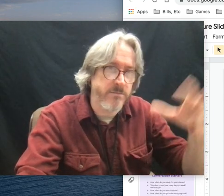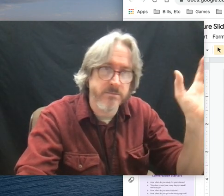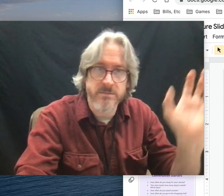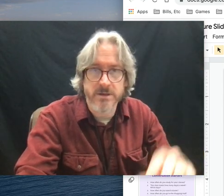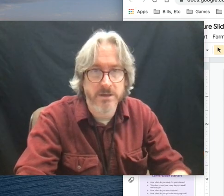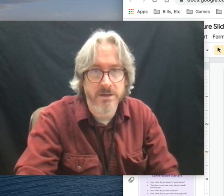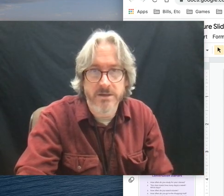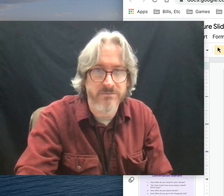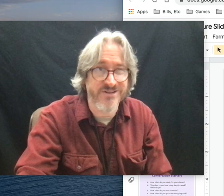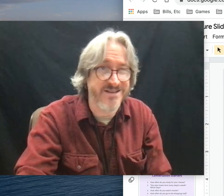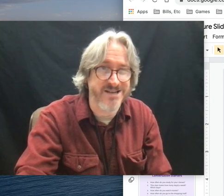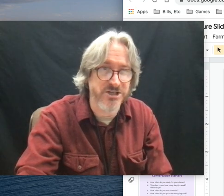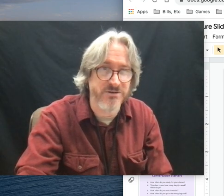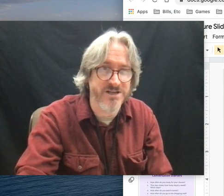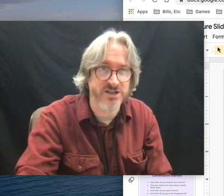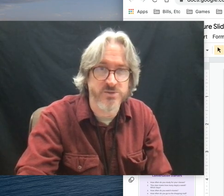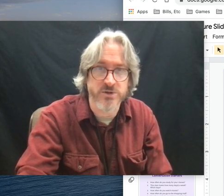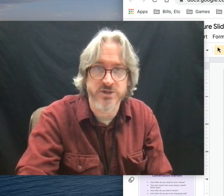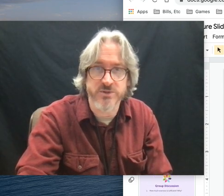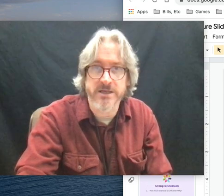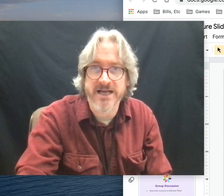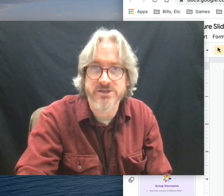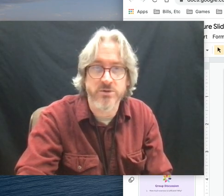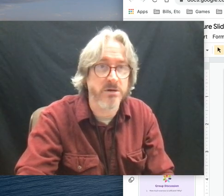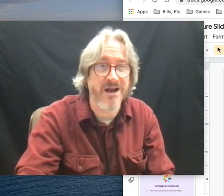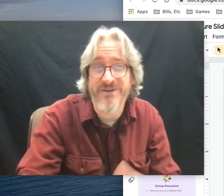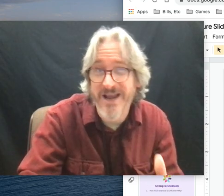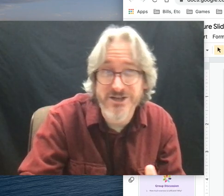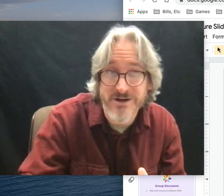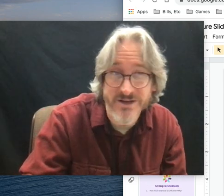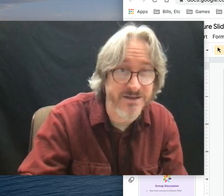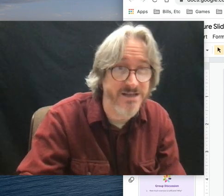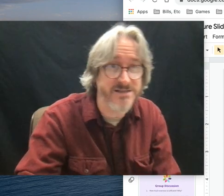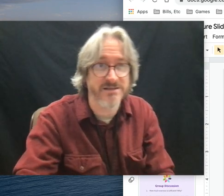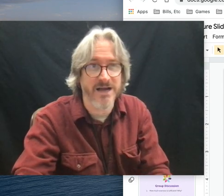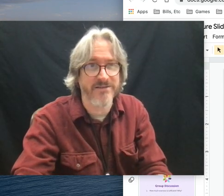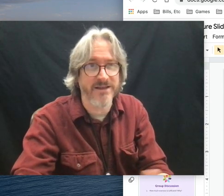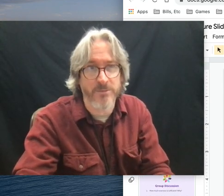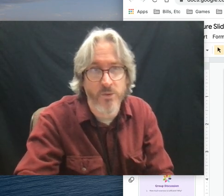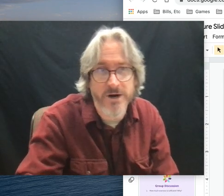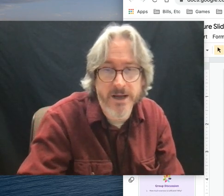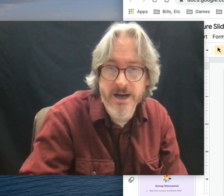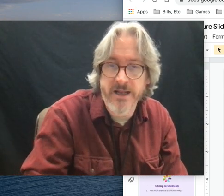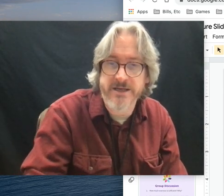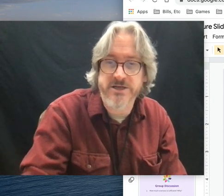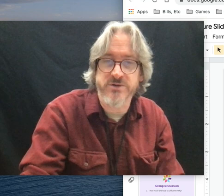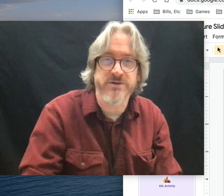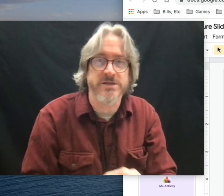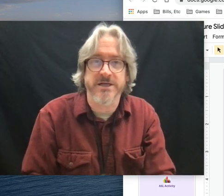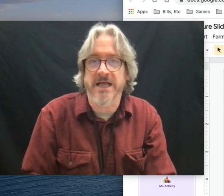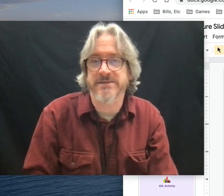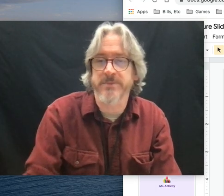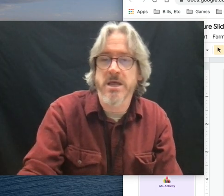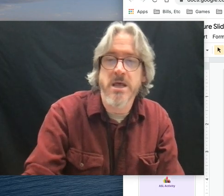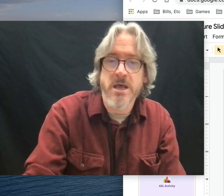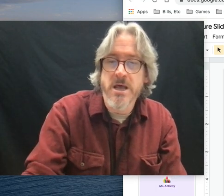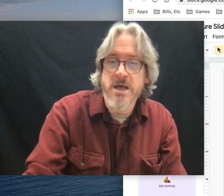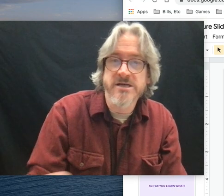And then the discussion questions we'll do in class, or a variation of it, because I think they're boring and I like to do different ones in